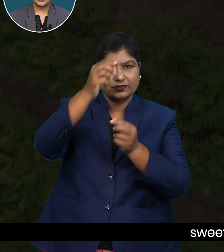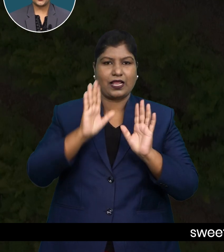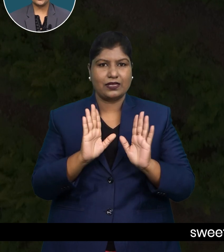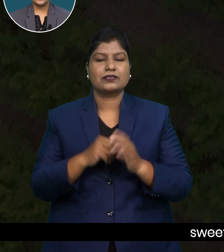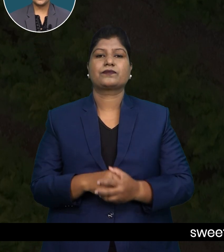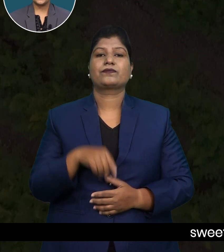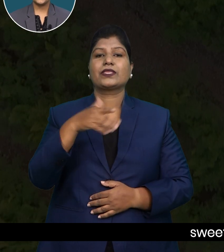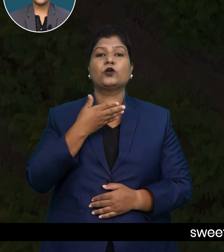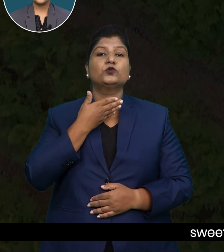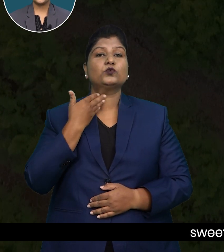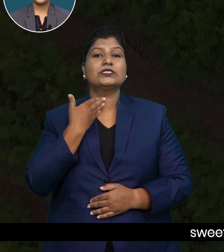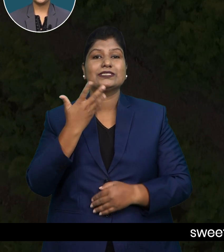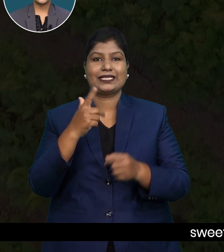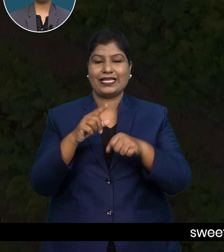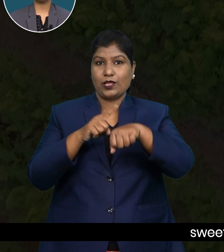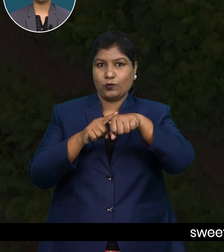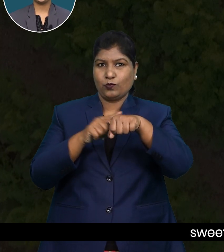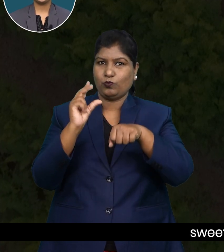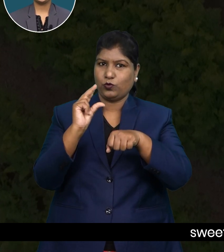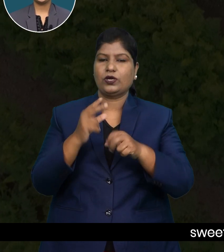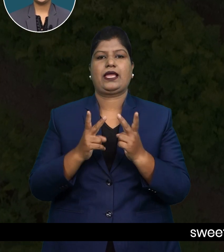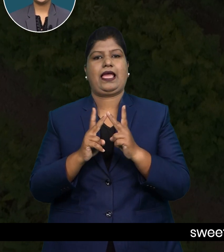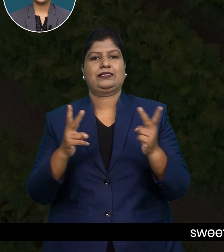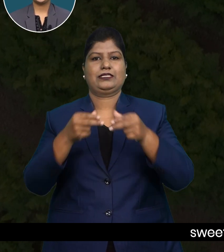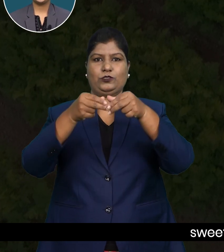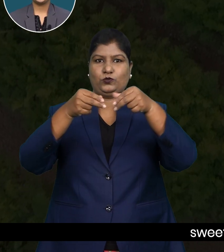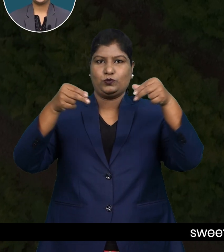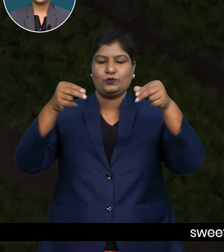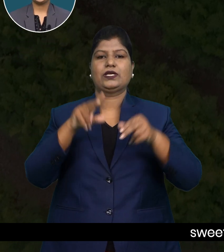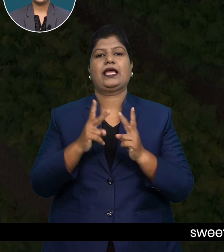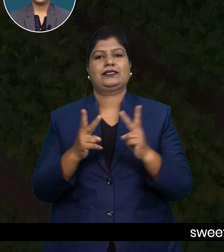sweet potatoes, etc.